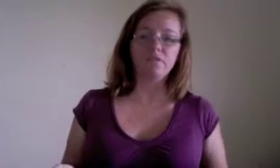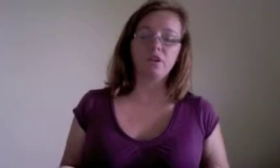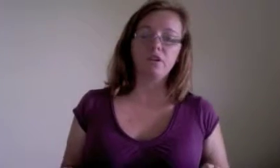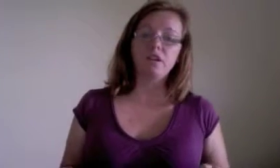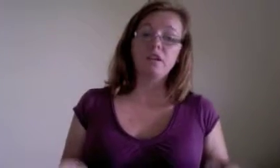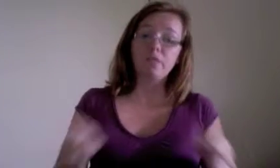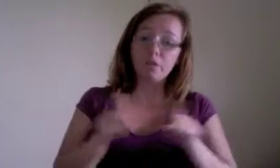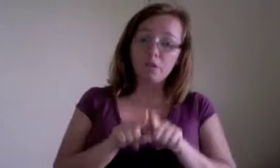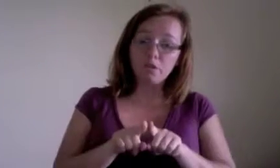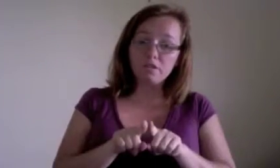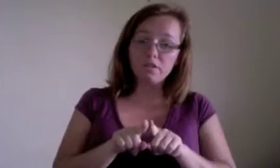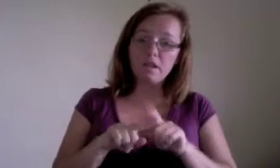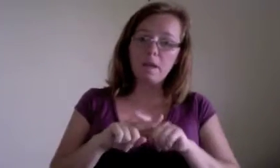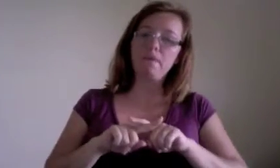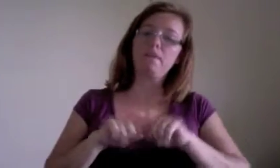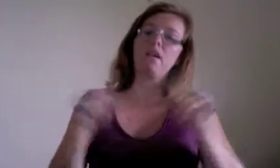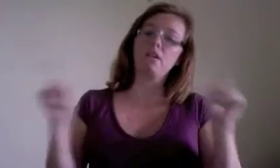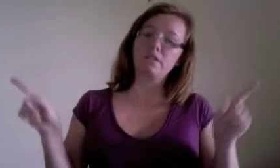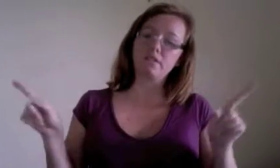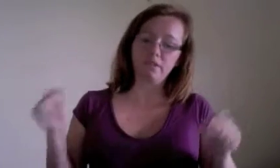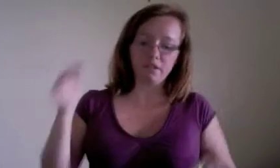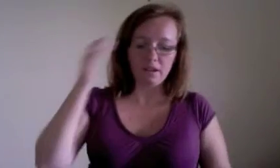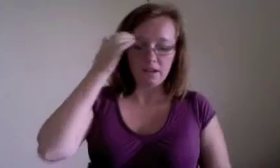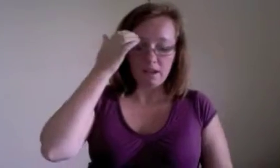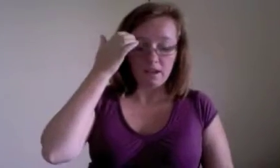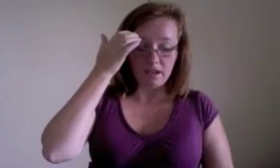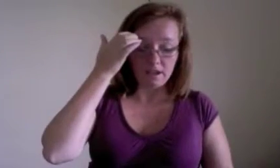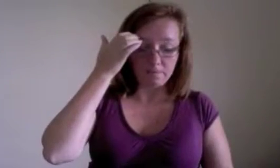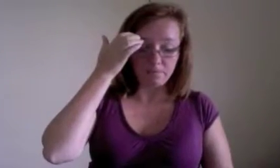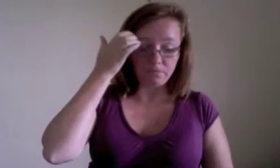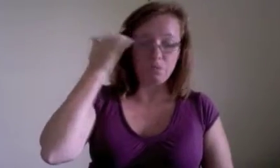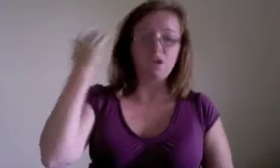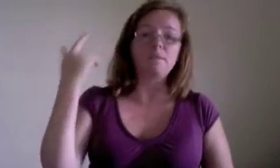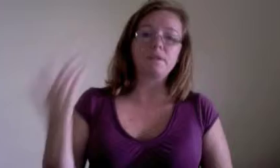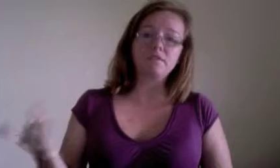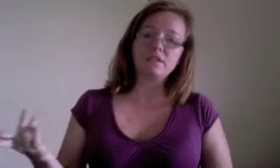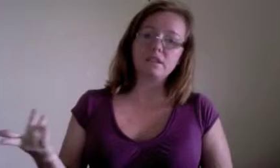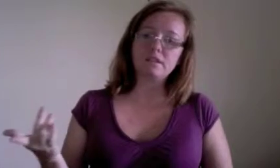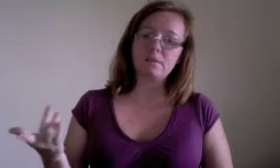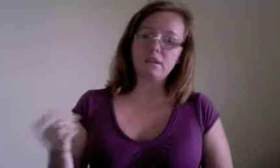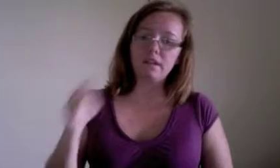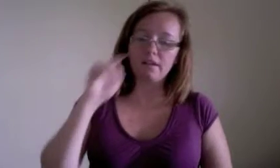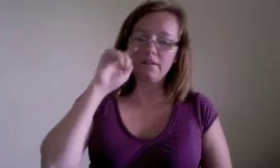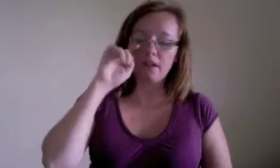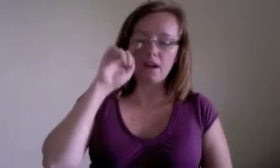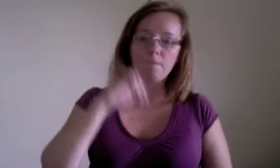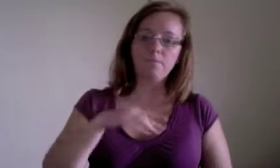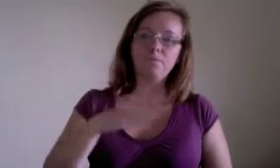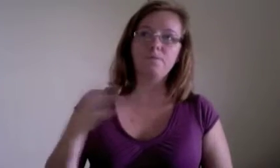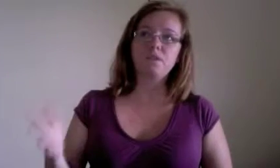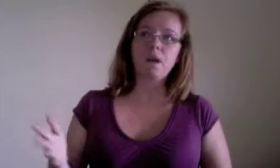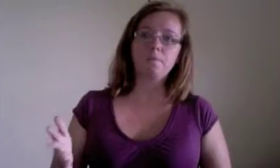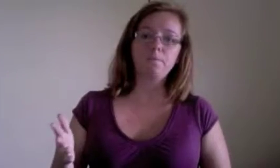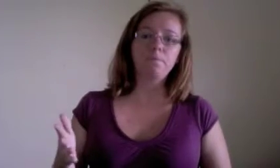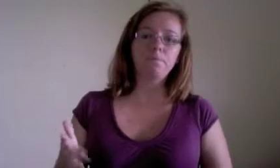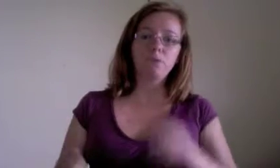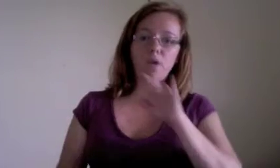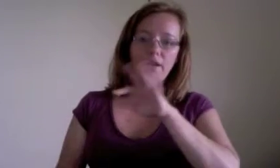They're close to the same, but they are different. We talked about different cities that we lived. Some you have